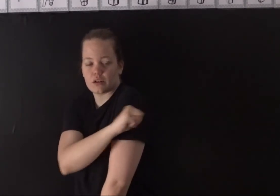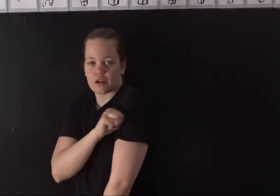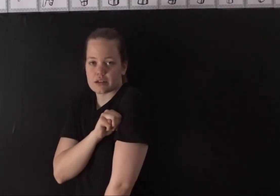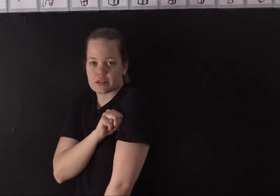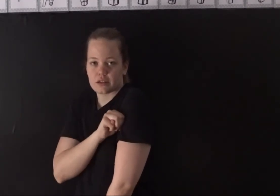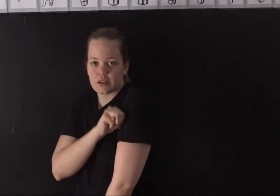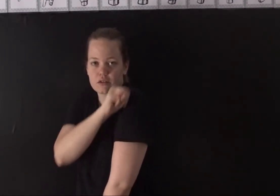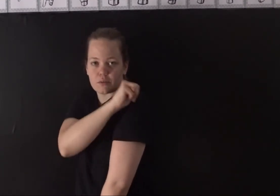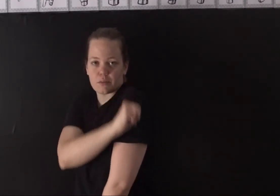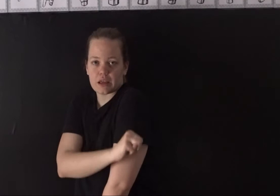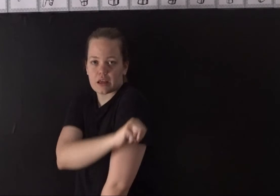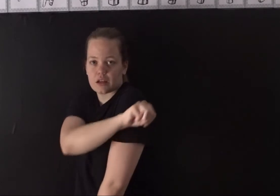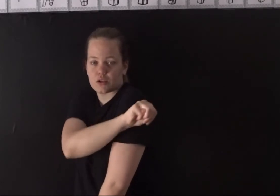across. So Manitoba.